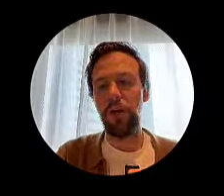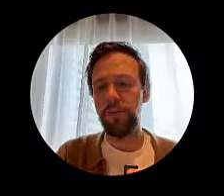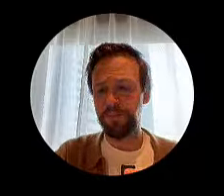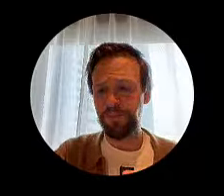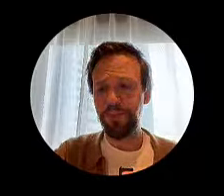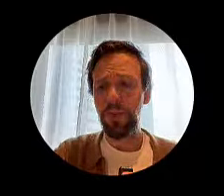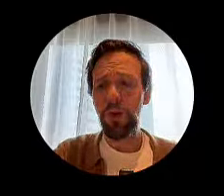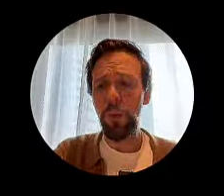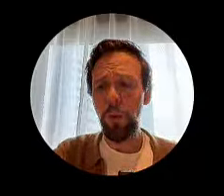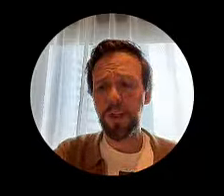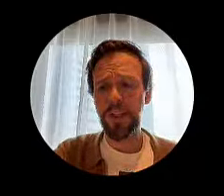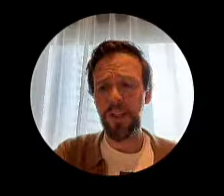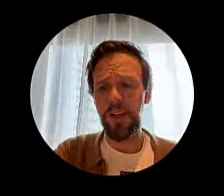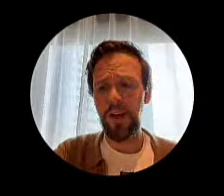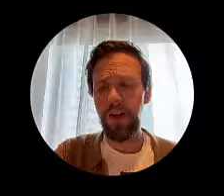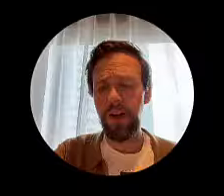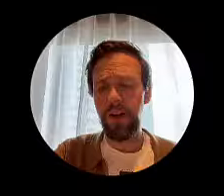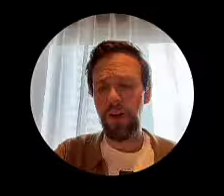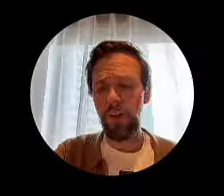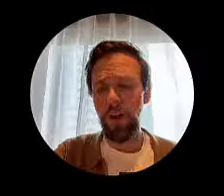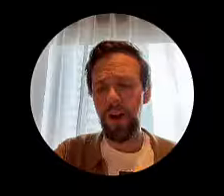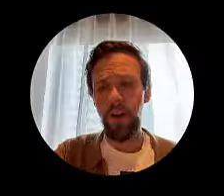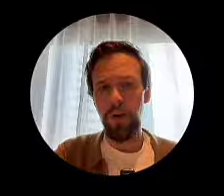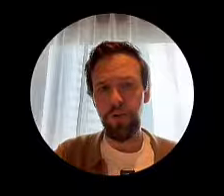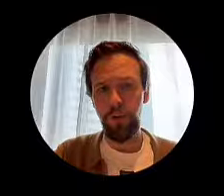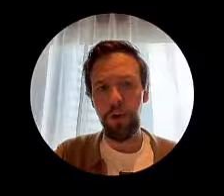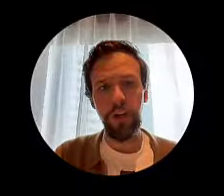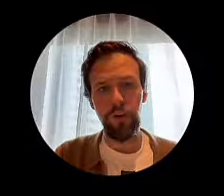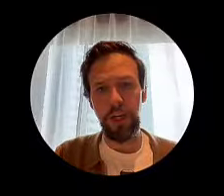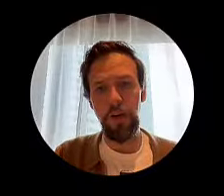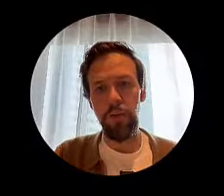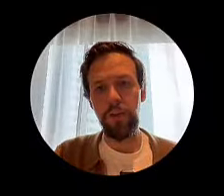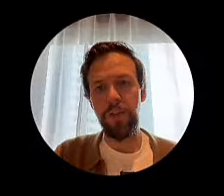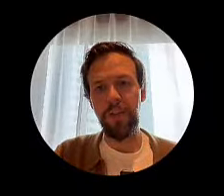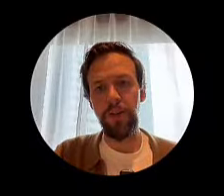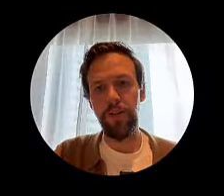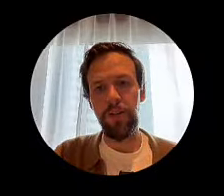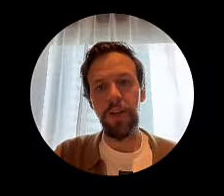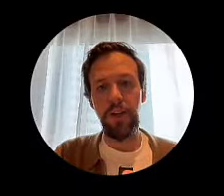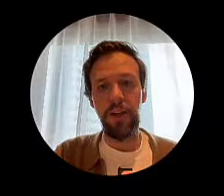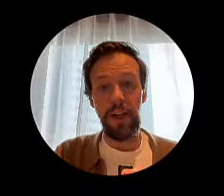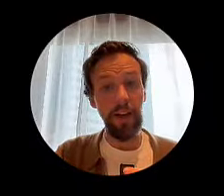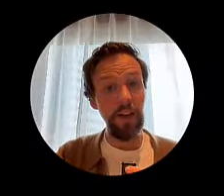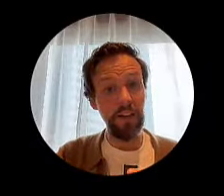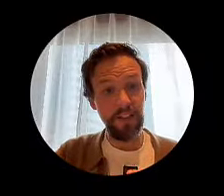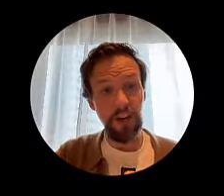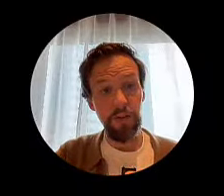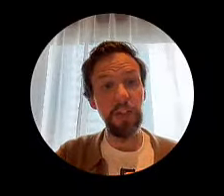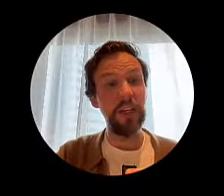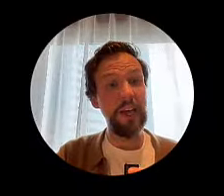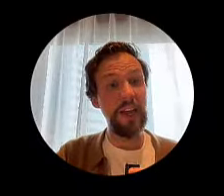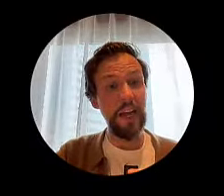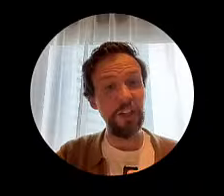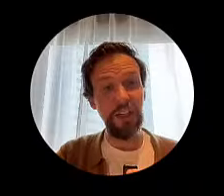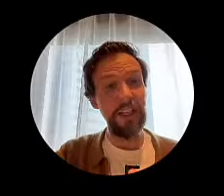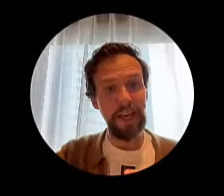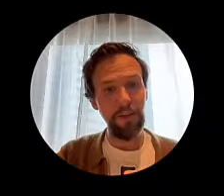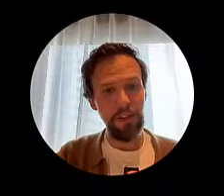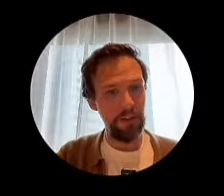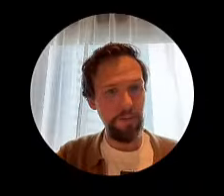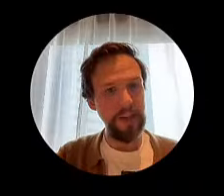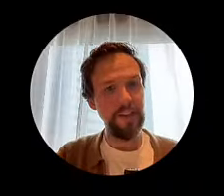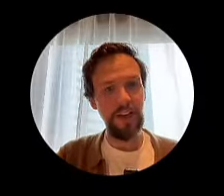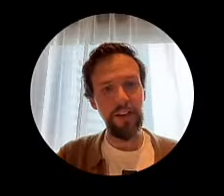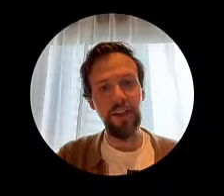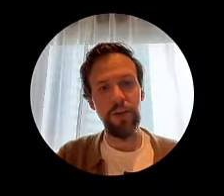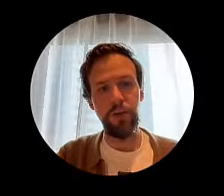full-day job was a way of learning to care about myself. And I discovered that I actually get